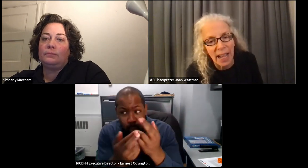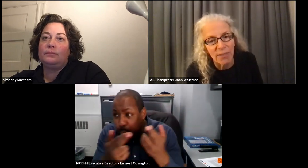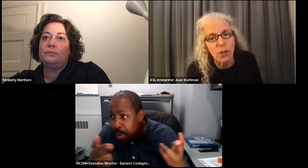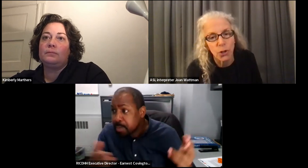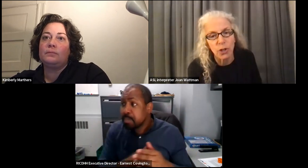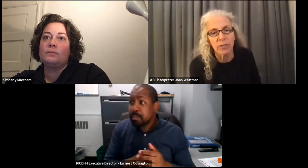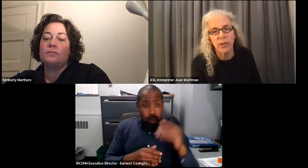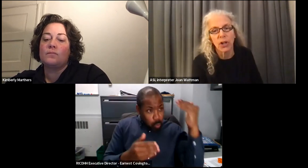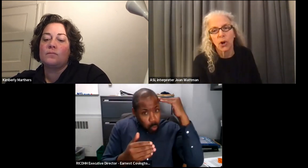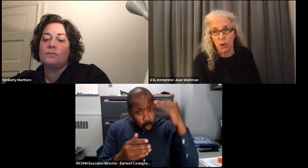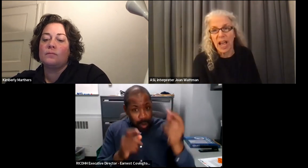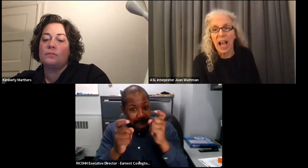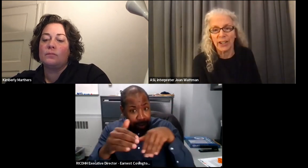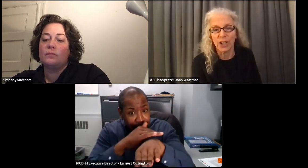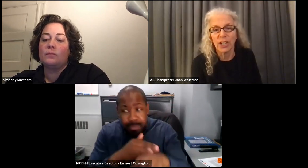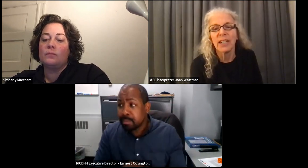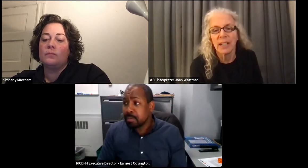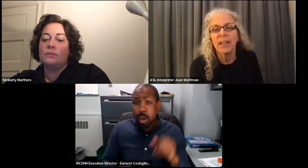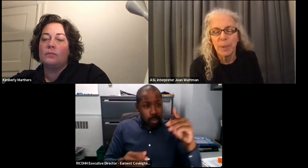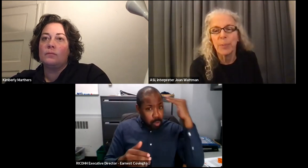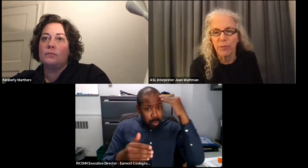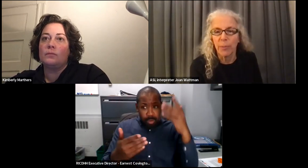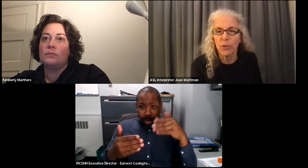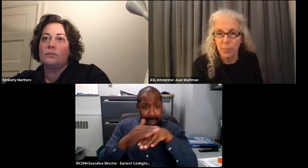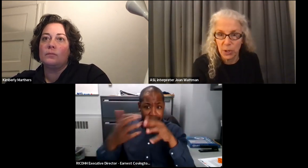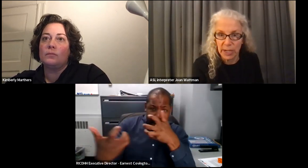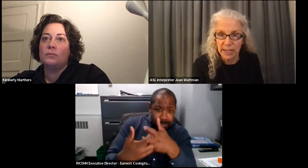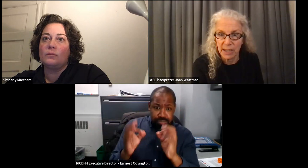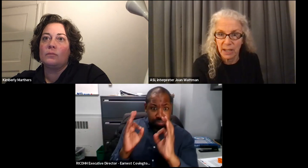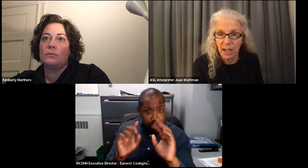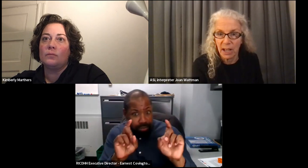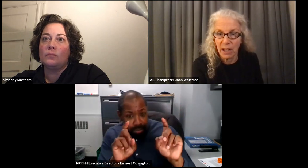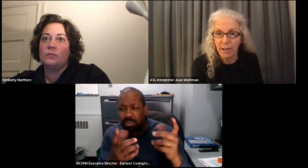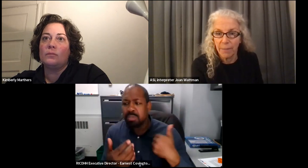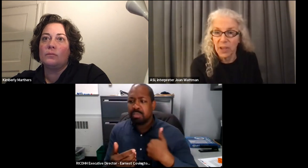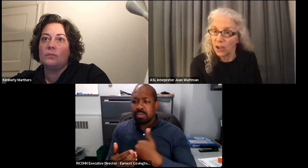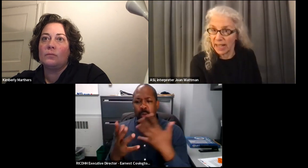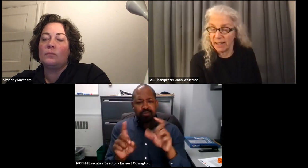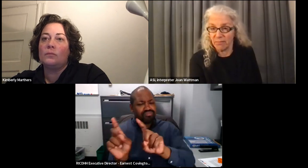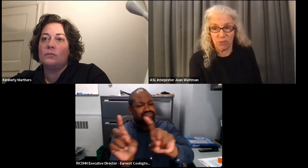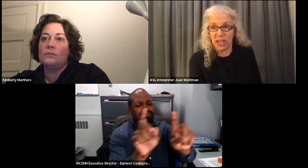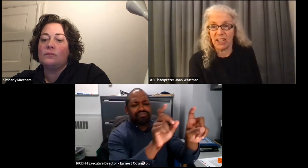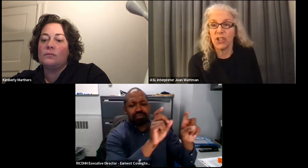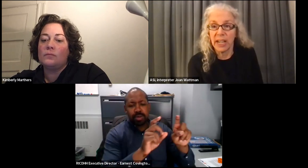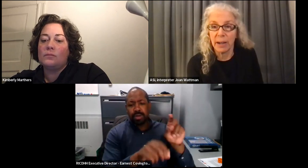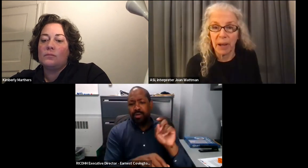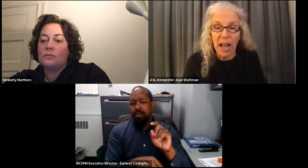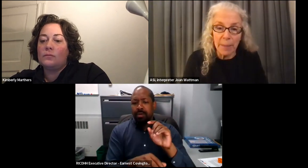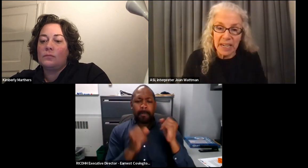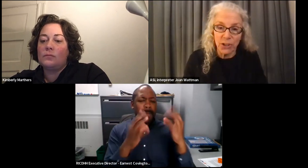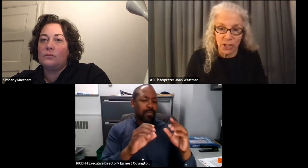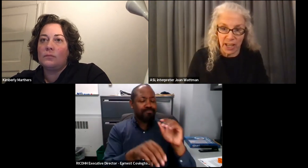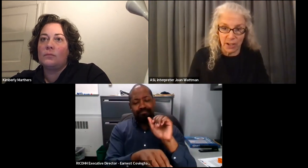that they have to serve or to hire people from those communities. Do they understand